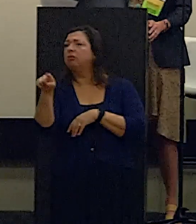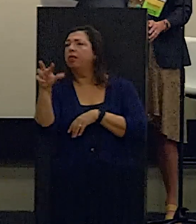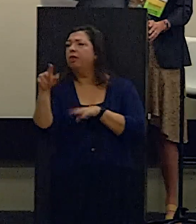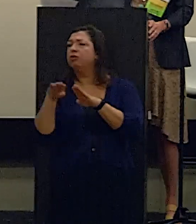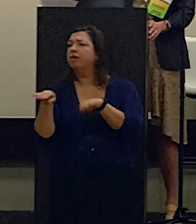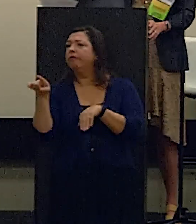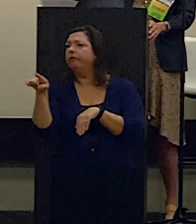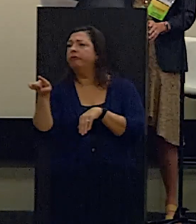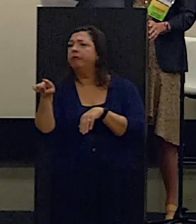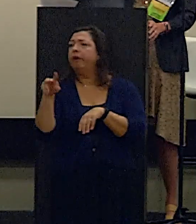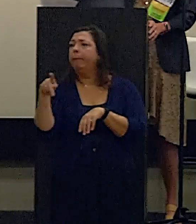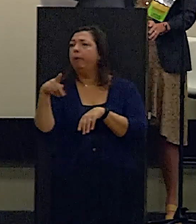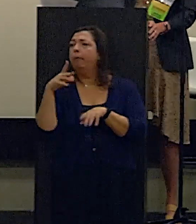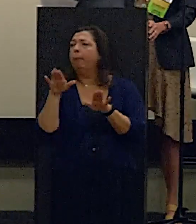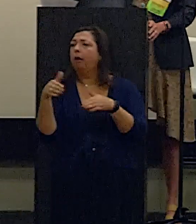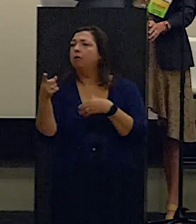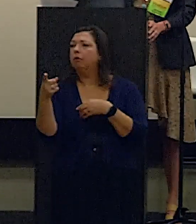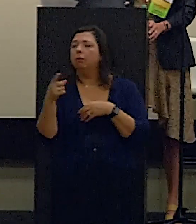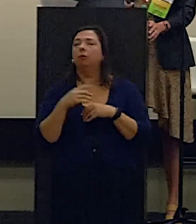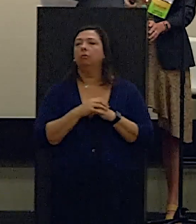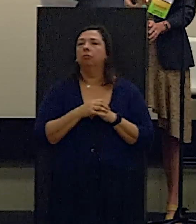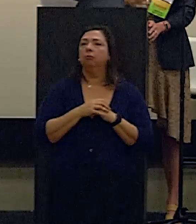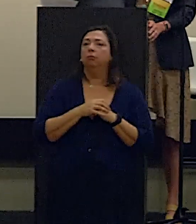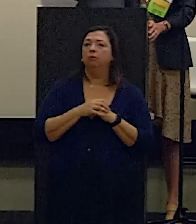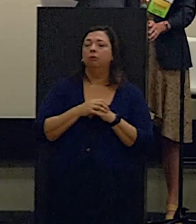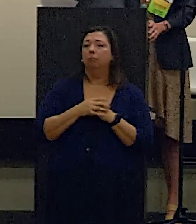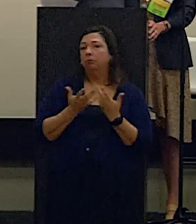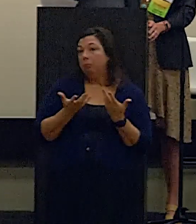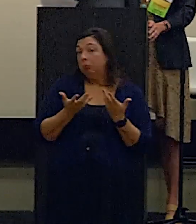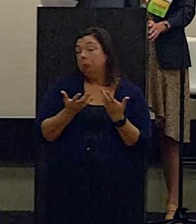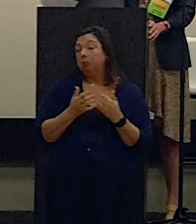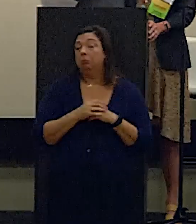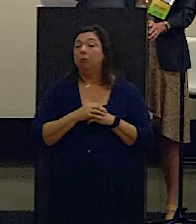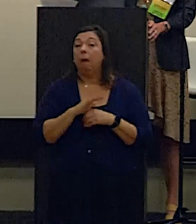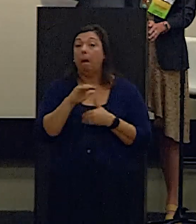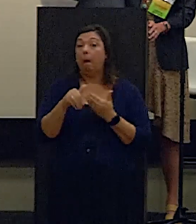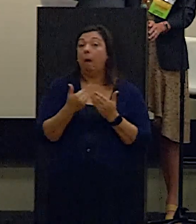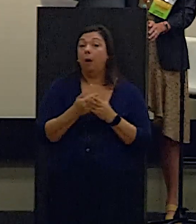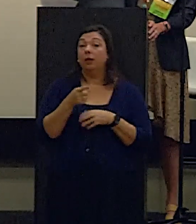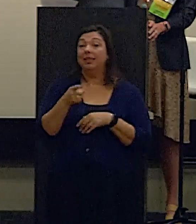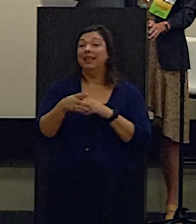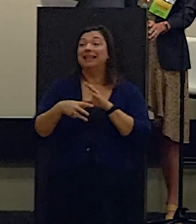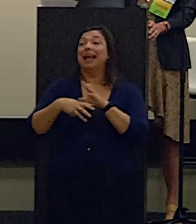shelf down, purple box. And so all of these